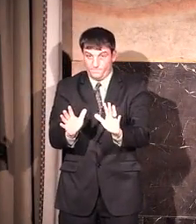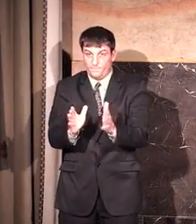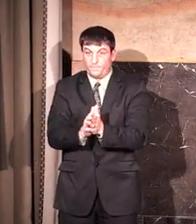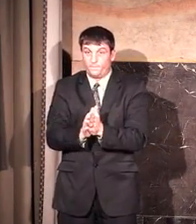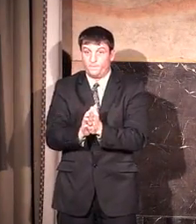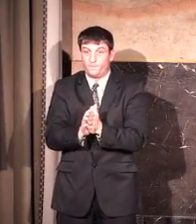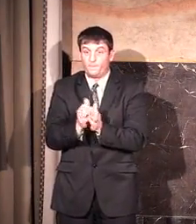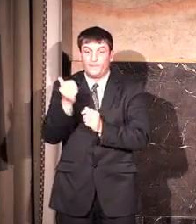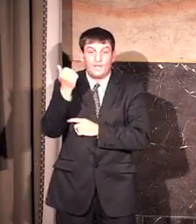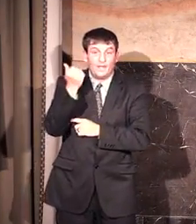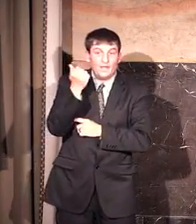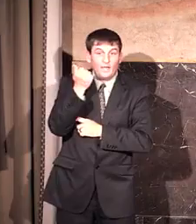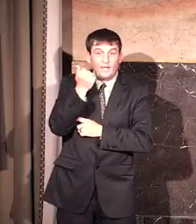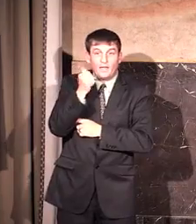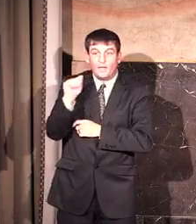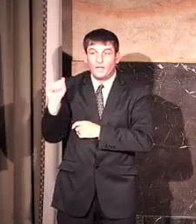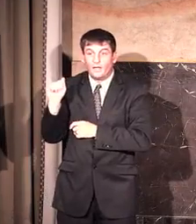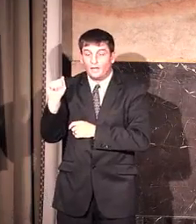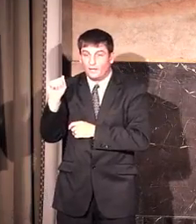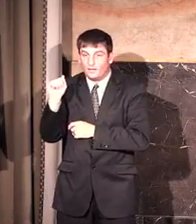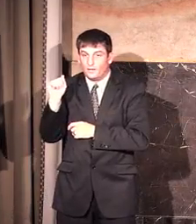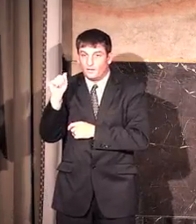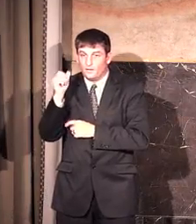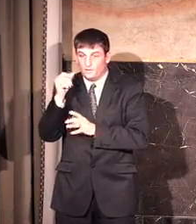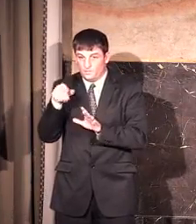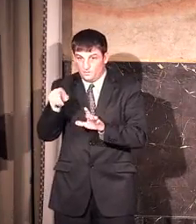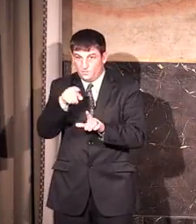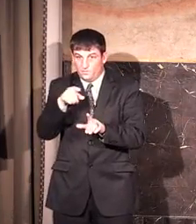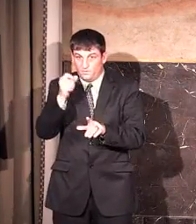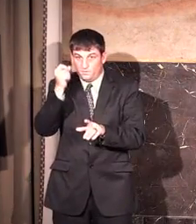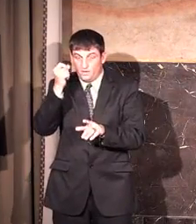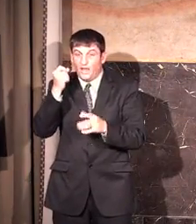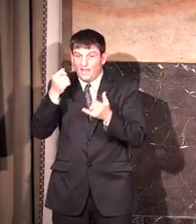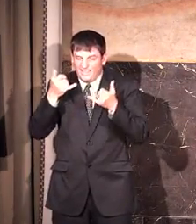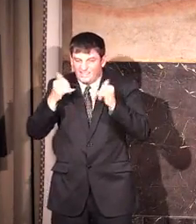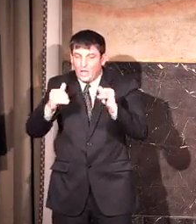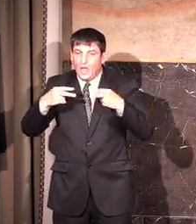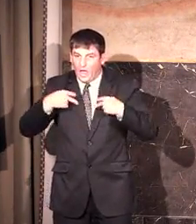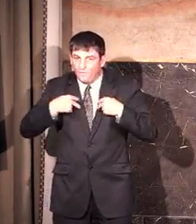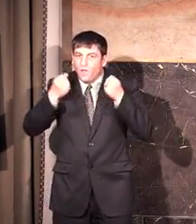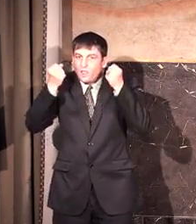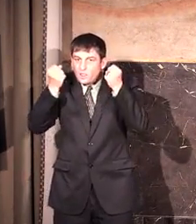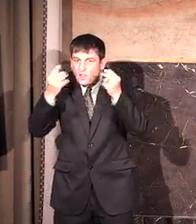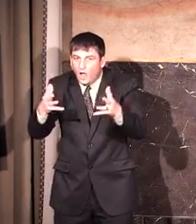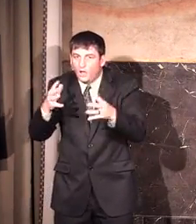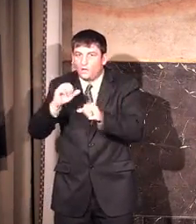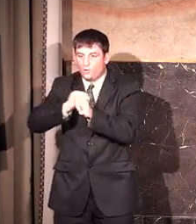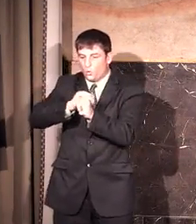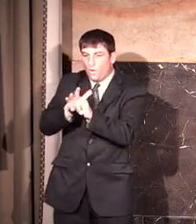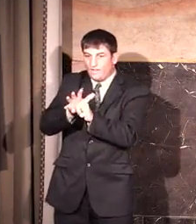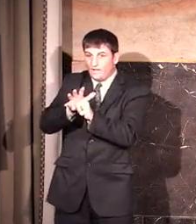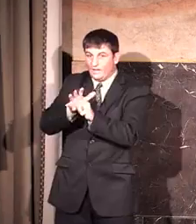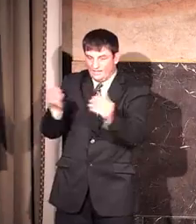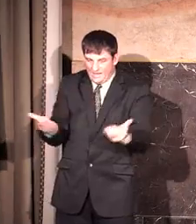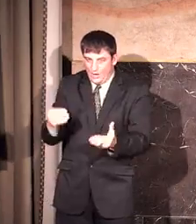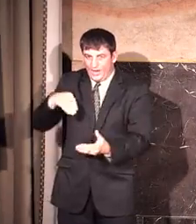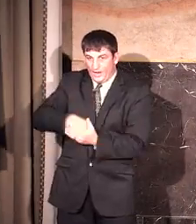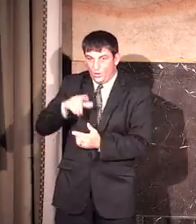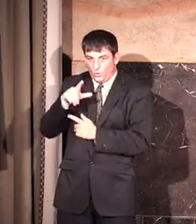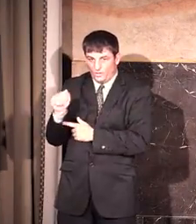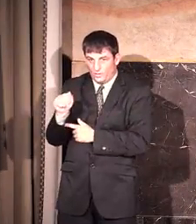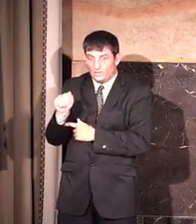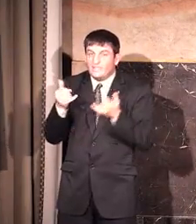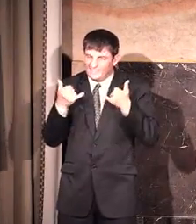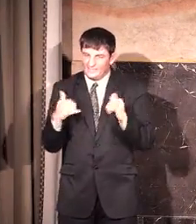by any reasonable objective measure, there is still a lot of COVID in Louisiana. there is still a lot of